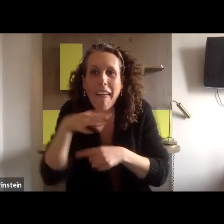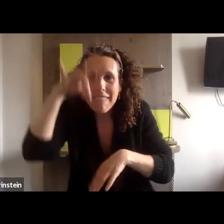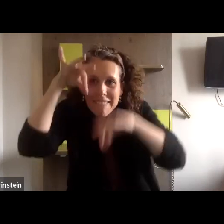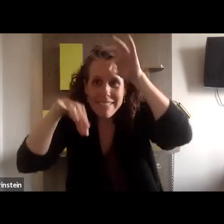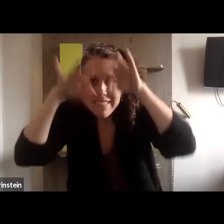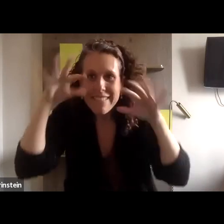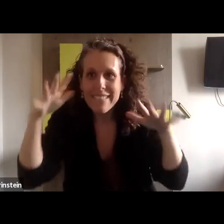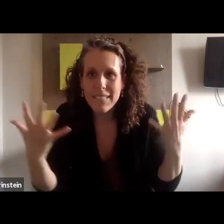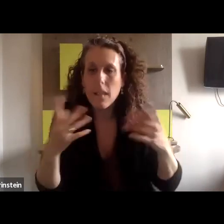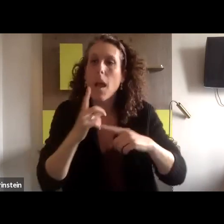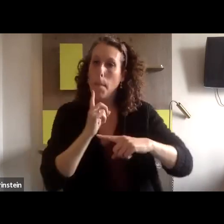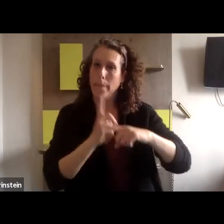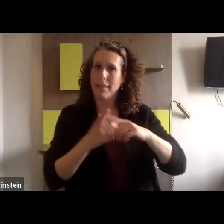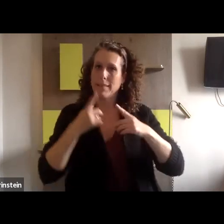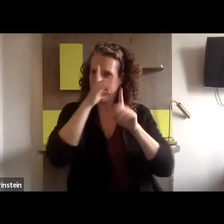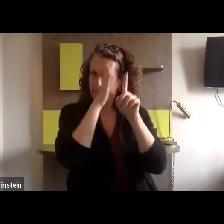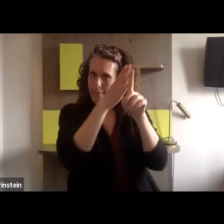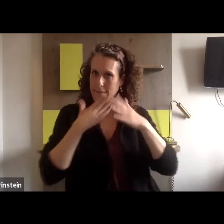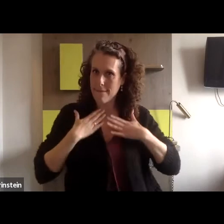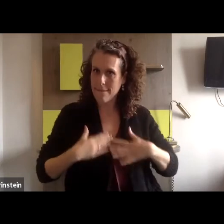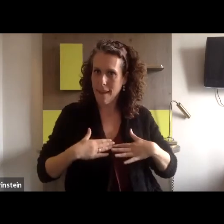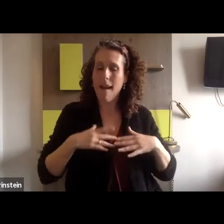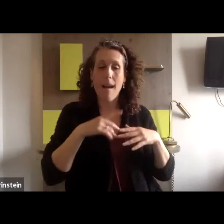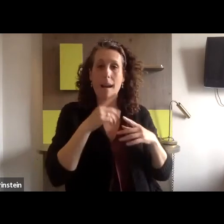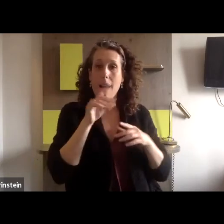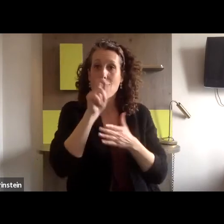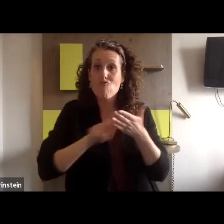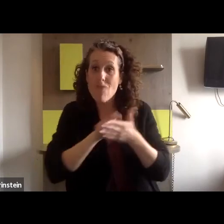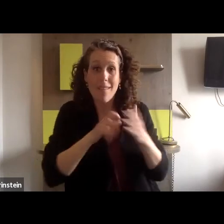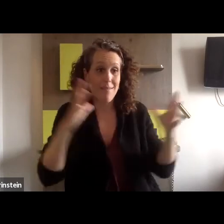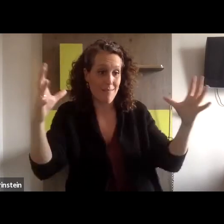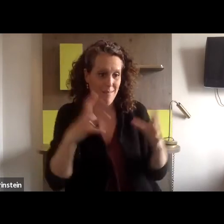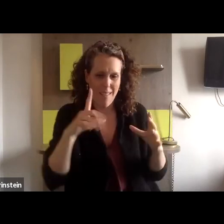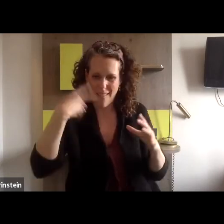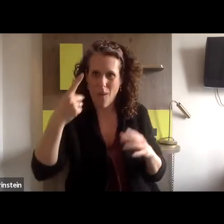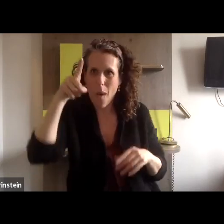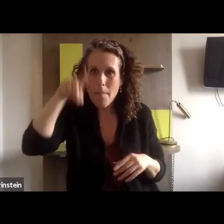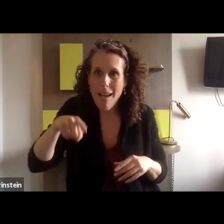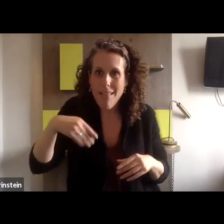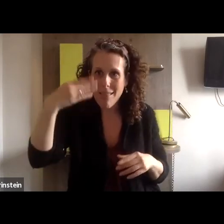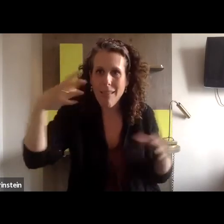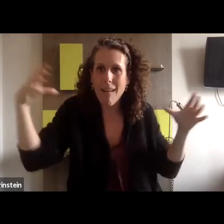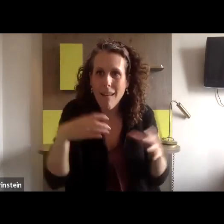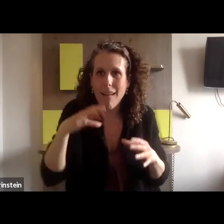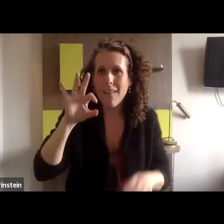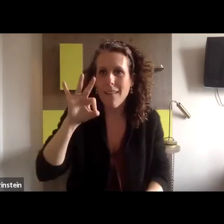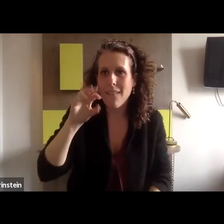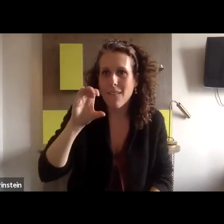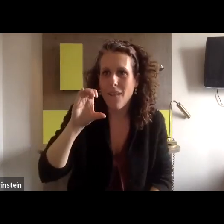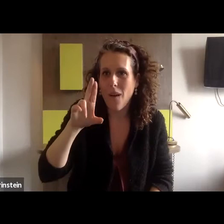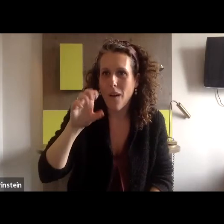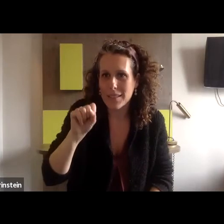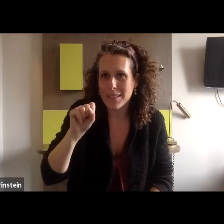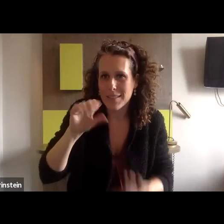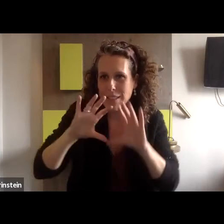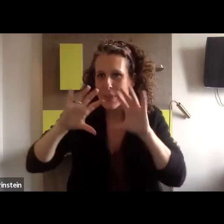have a focus group with all those raters in about a month. So I can tell you more about that at